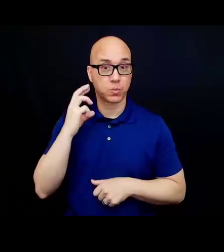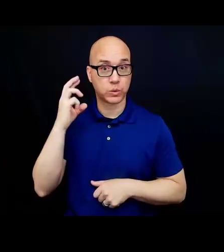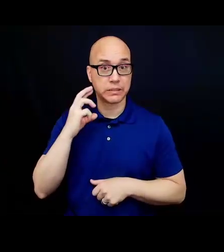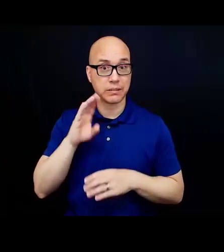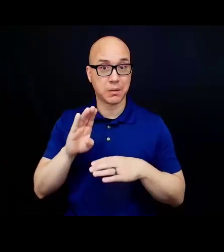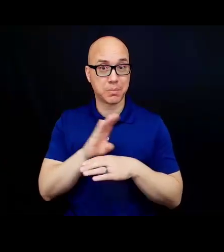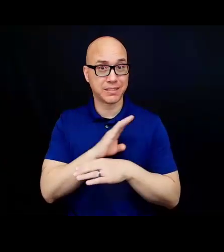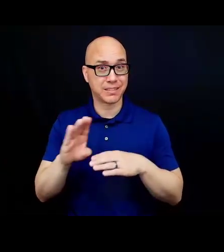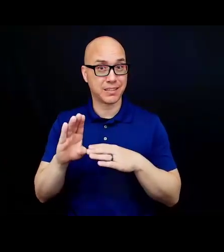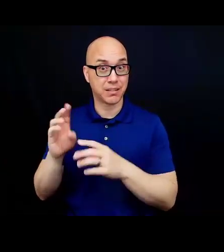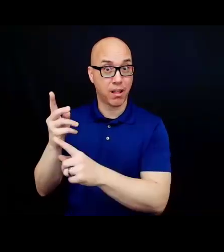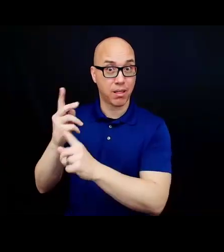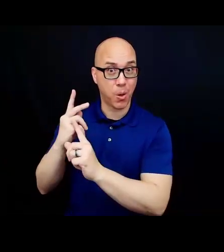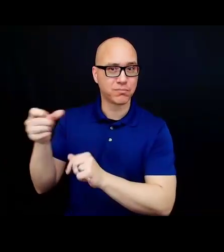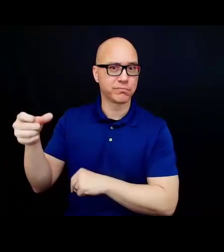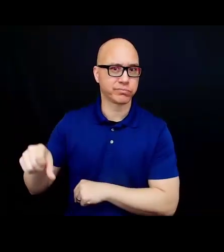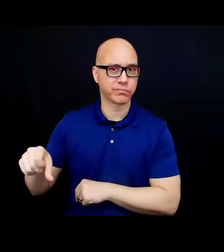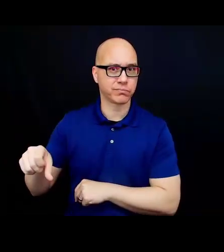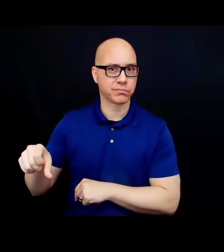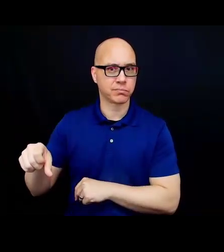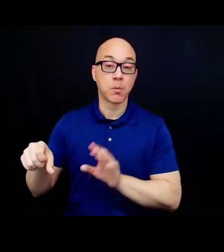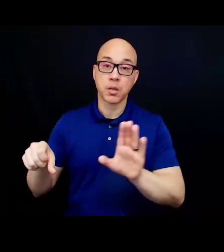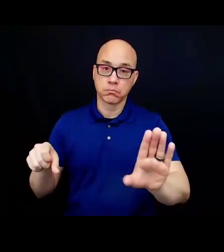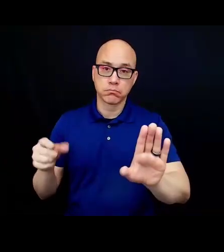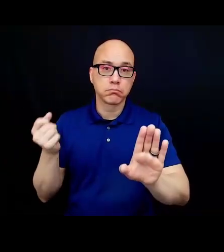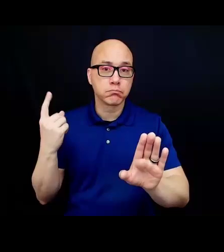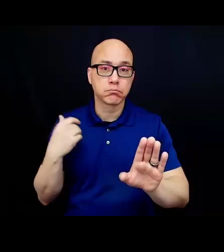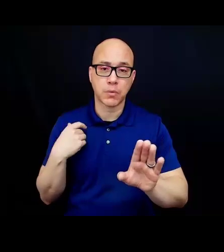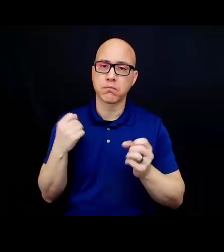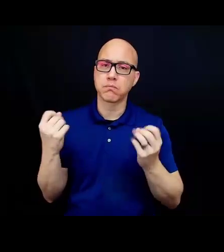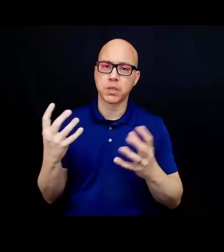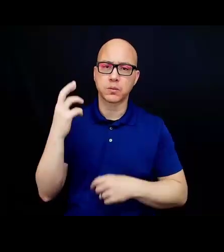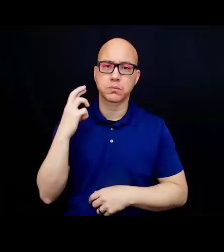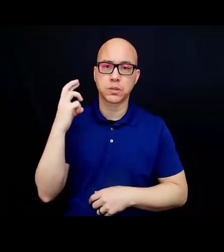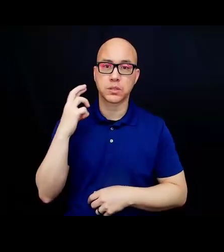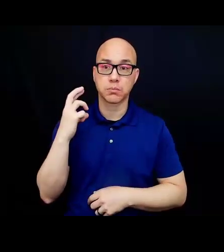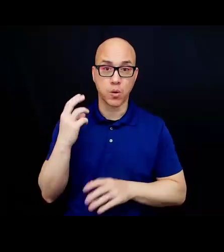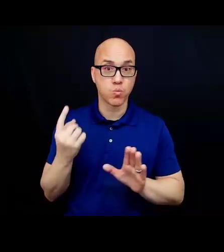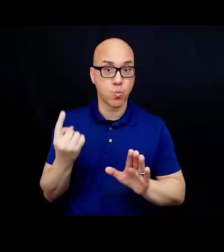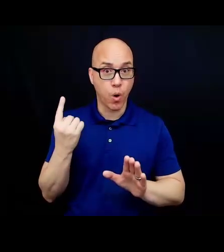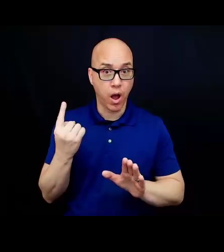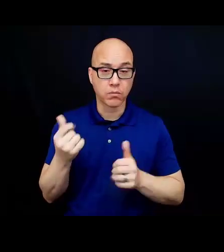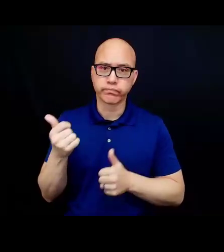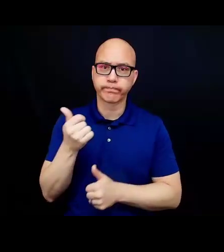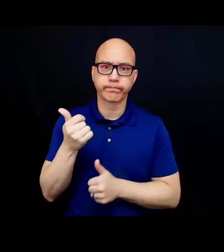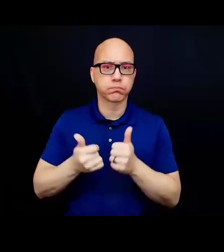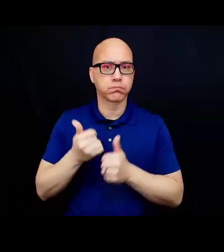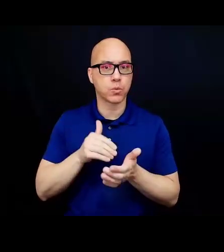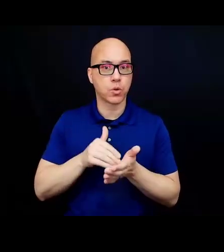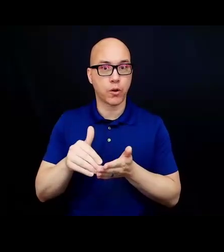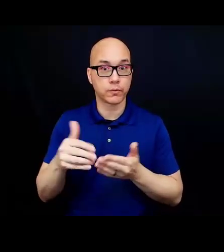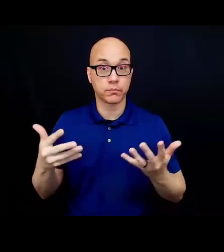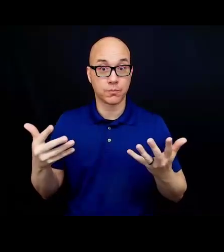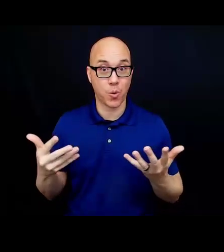There's many reasons businesses are declined, but it's one common mistake that business owners make is not